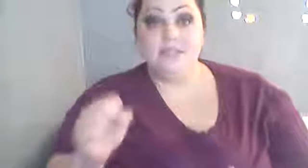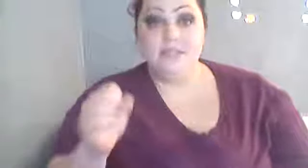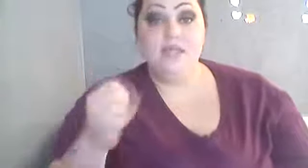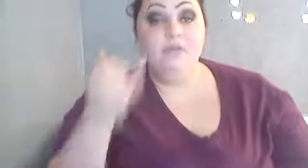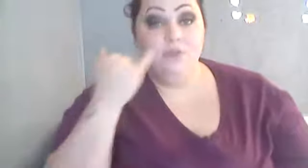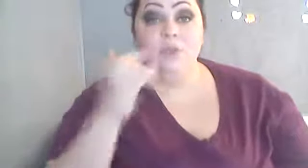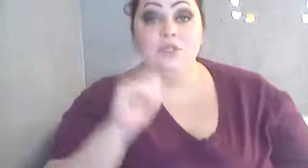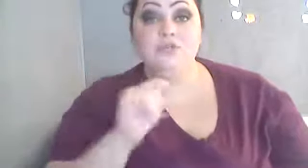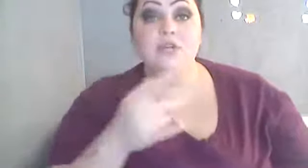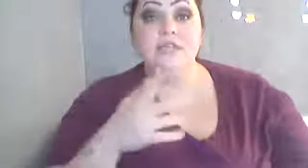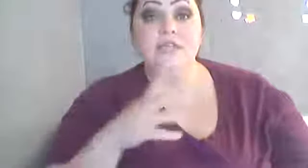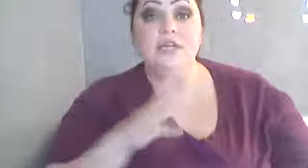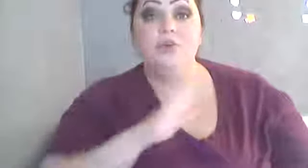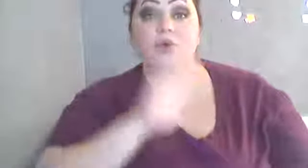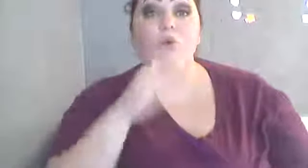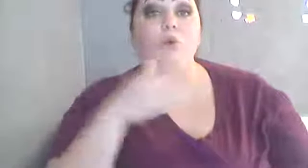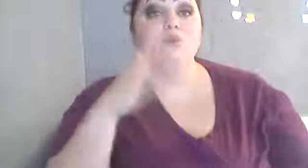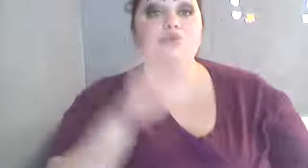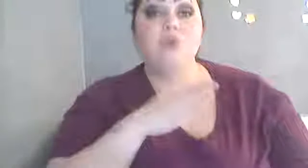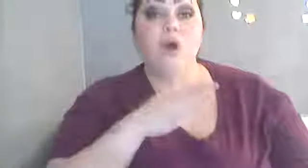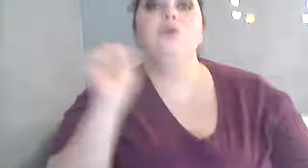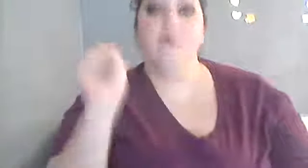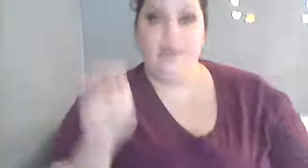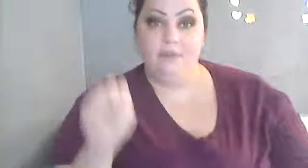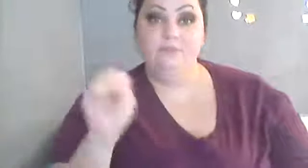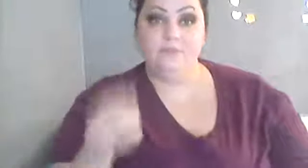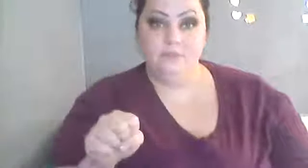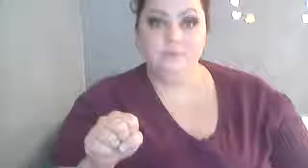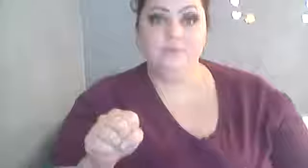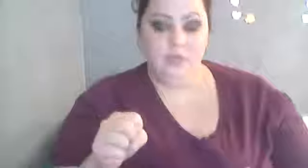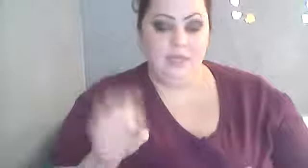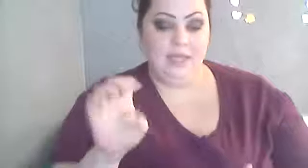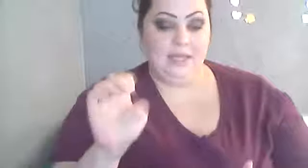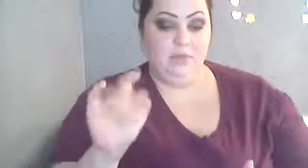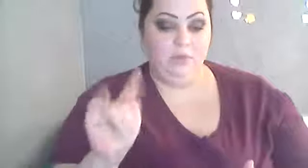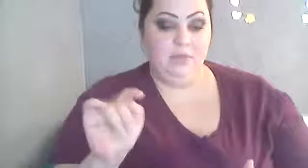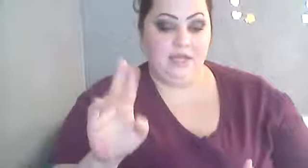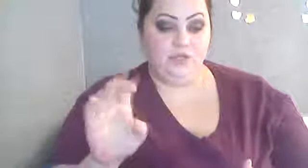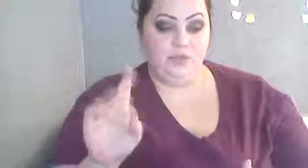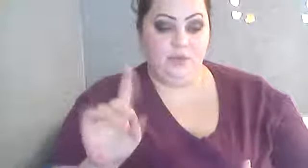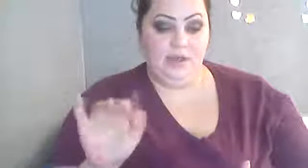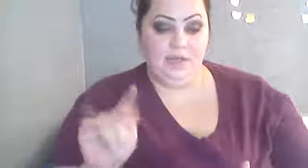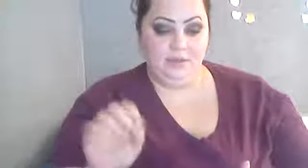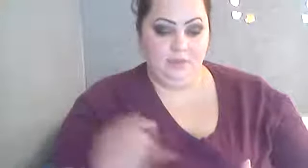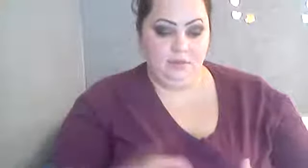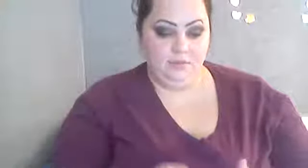Yes, if you want to translate your whole song, you can. And that will be extra credit.